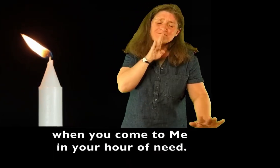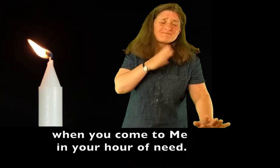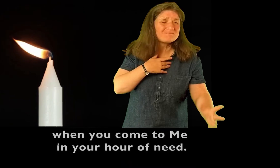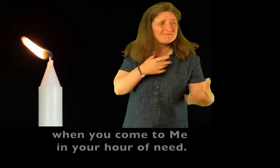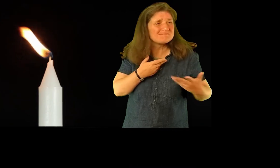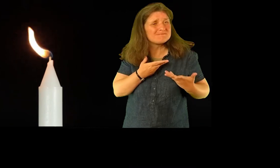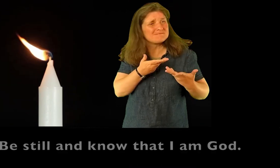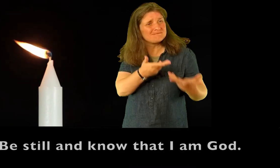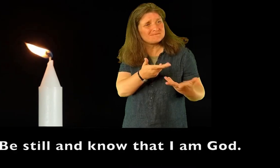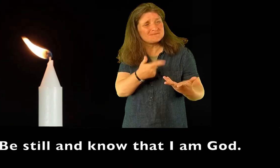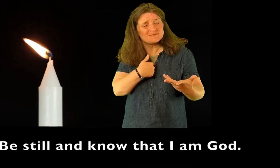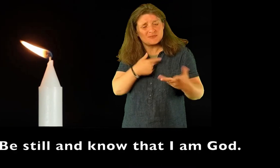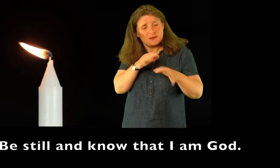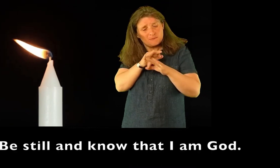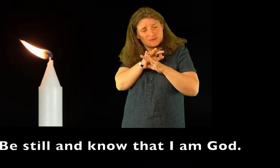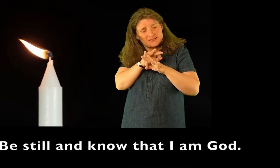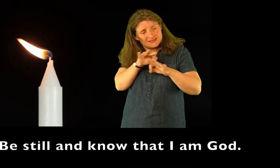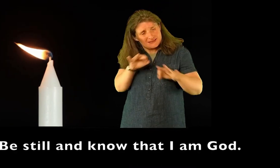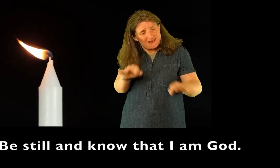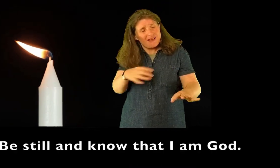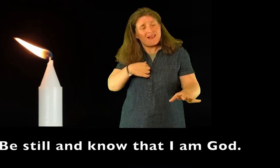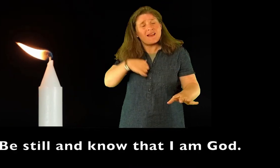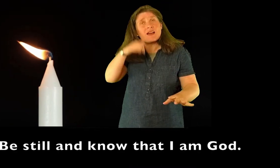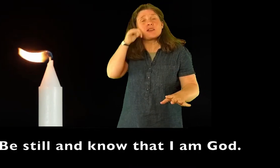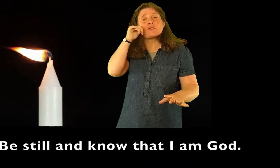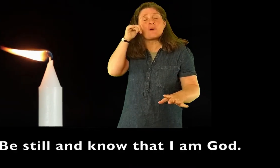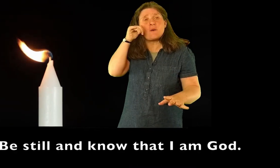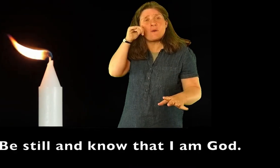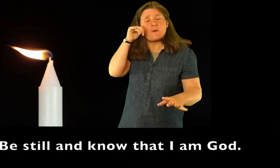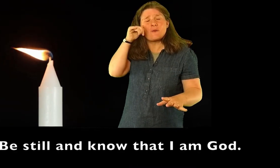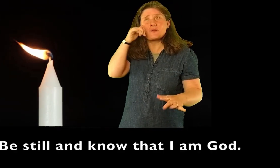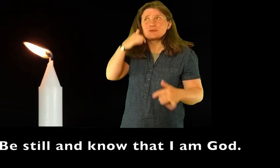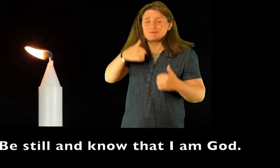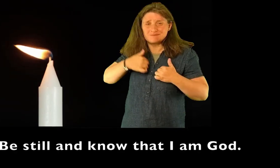Be still and know that I am God.